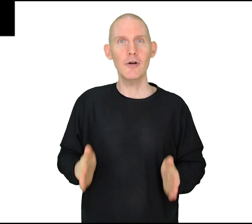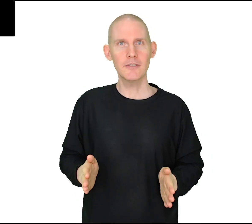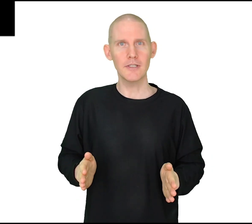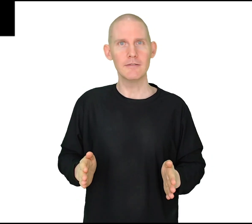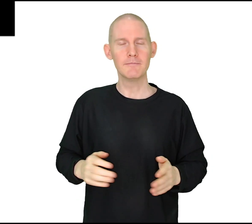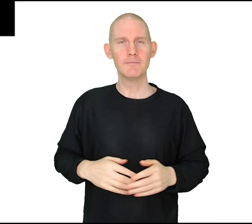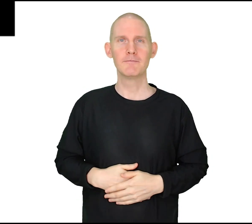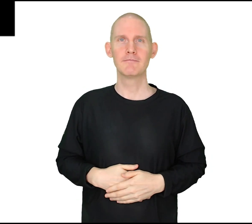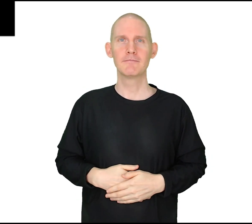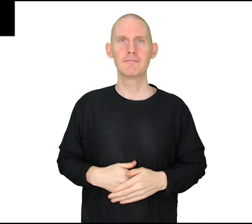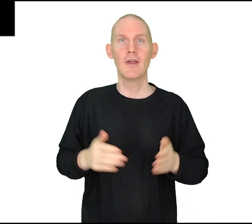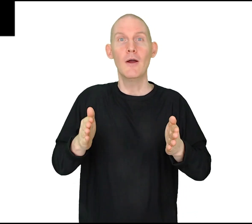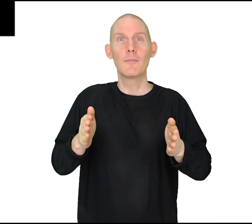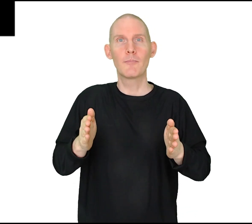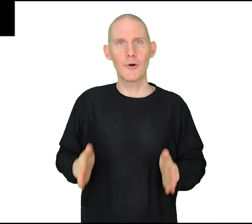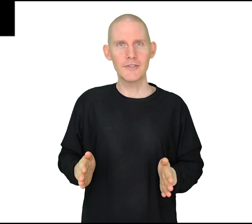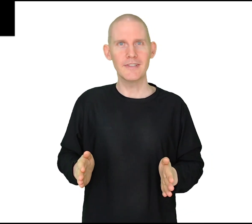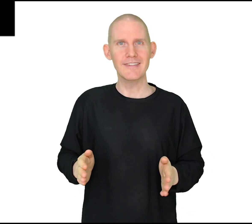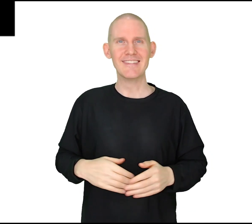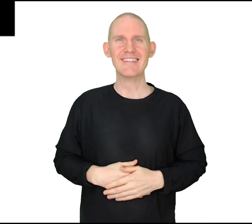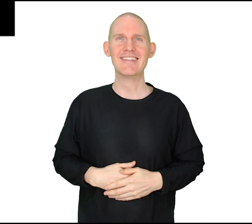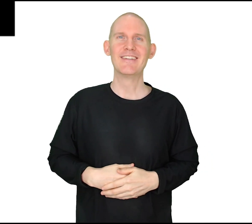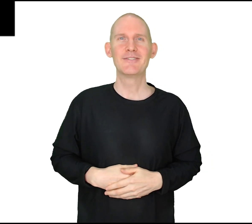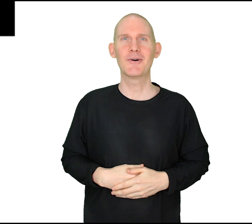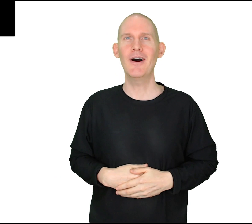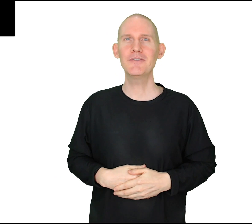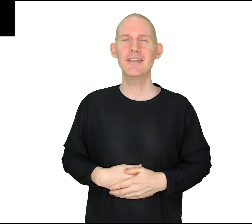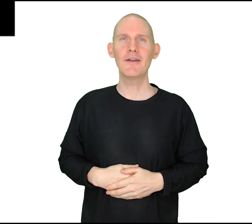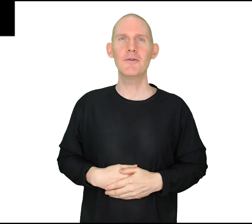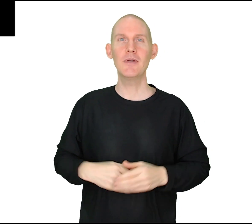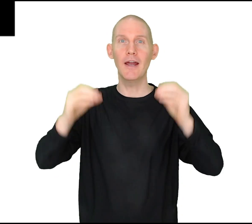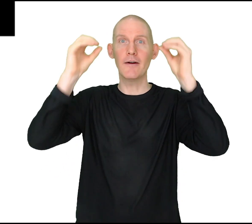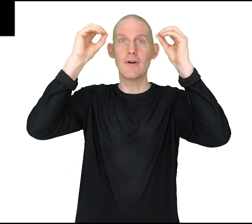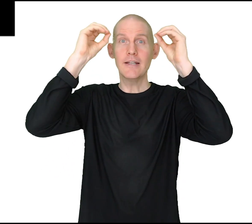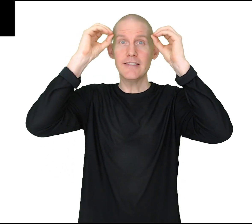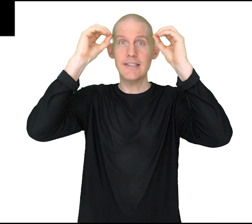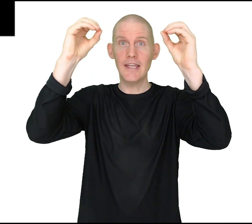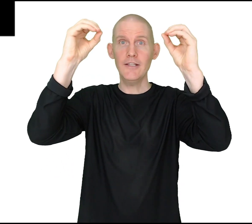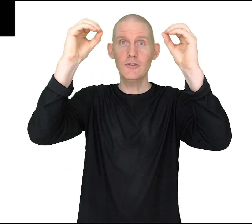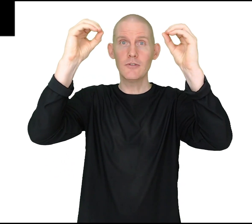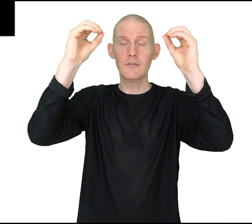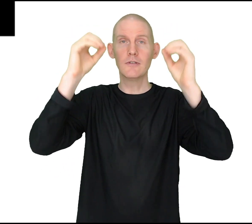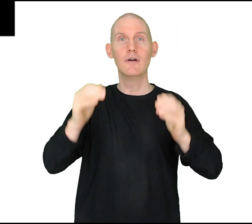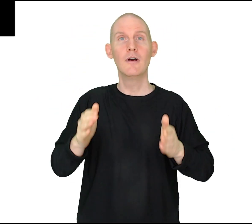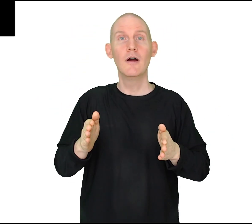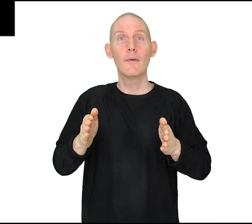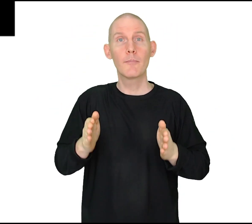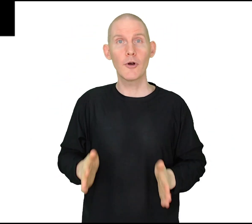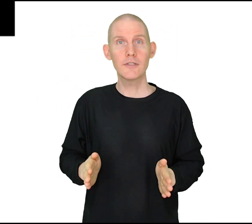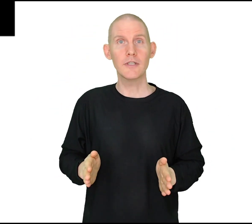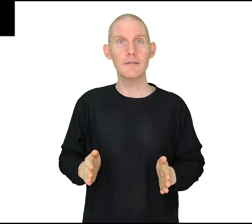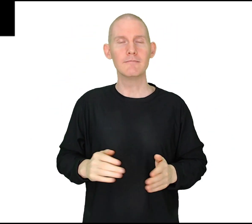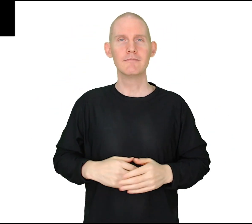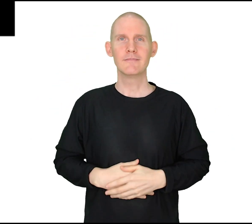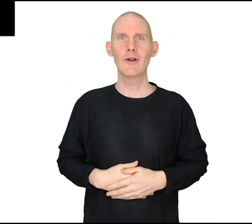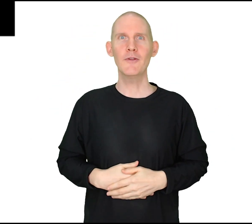person. Person. So all together we have teach, person. In other